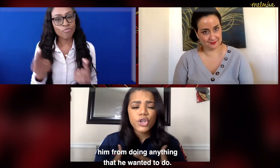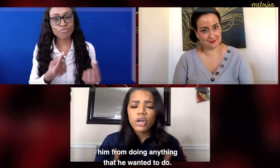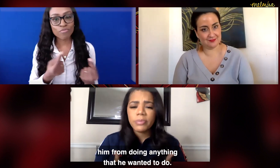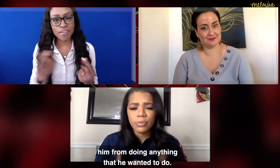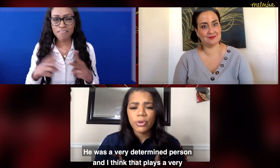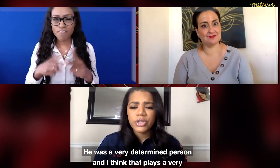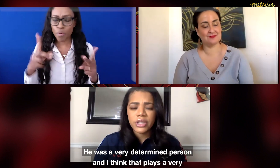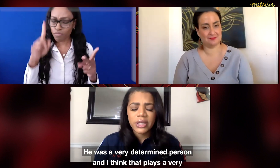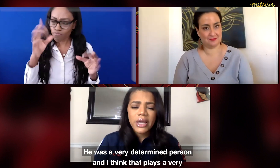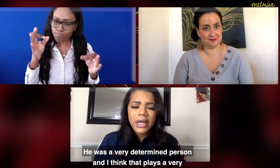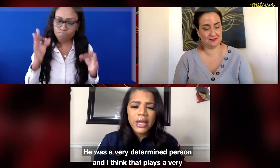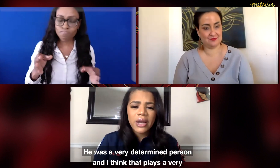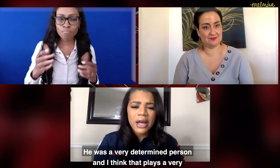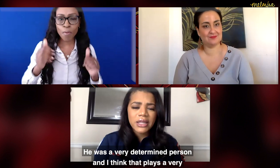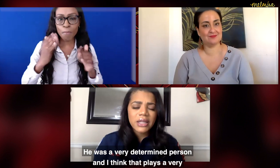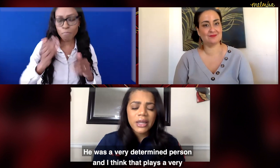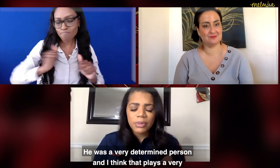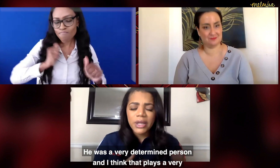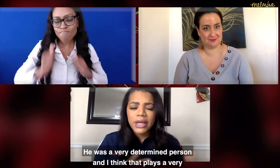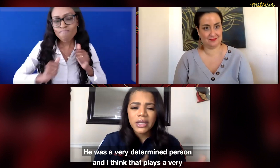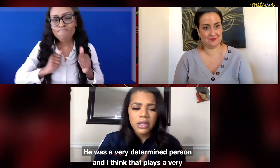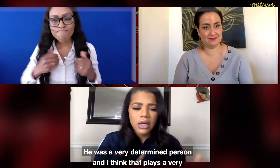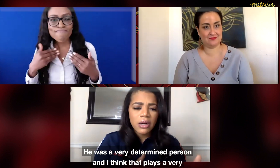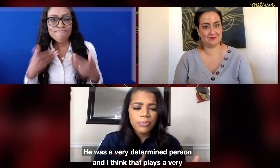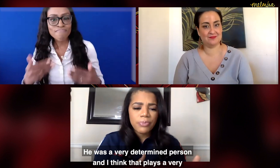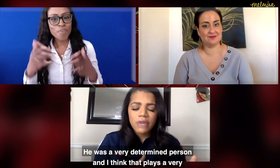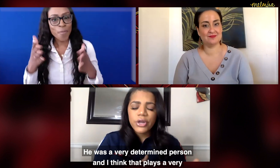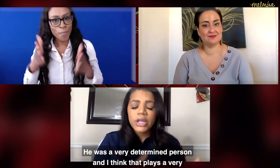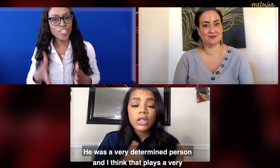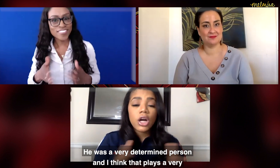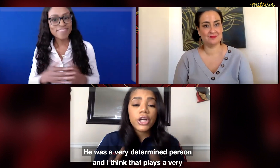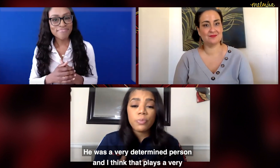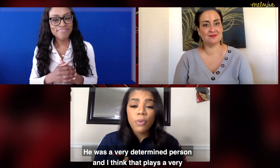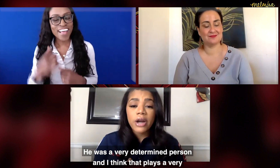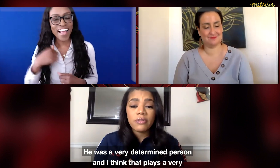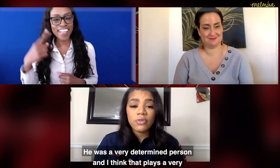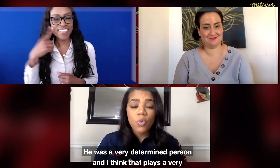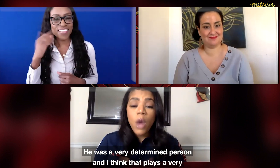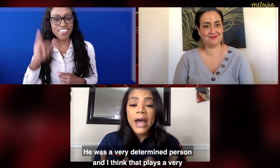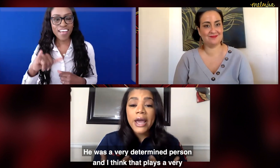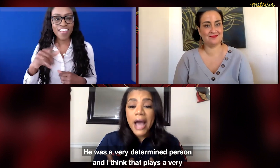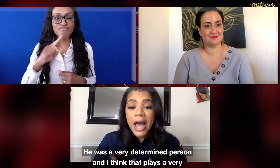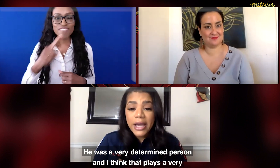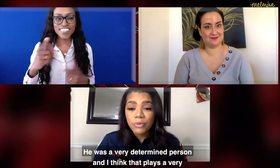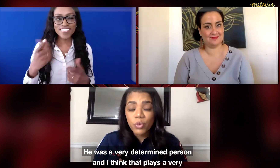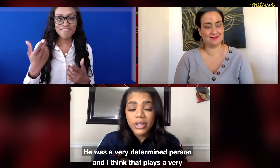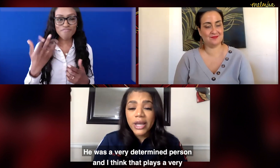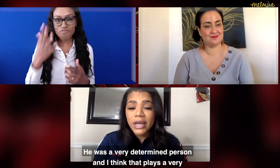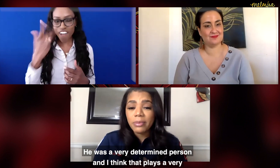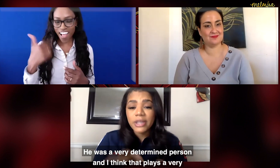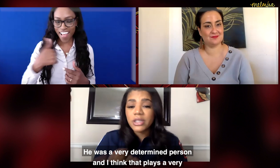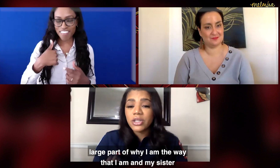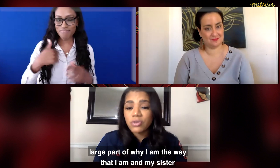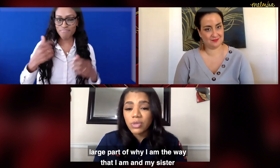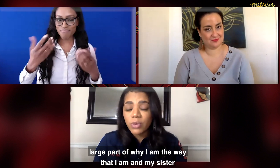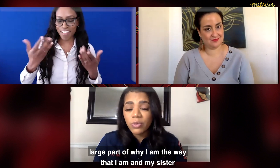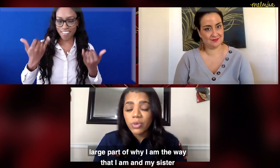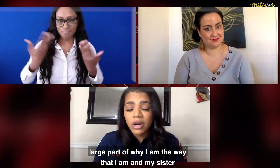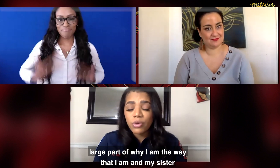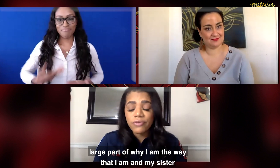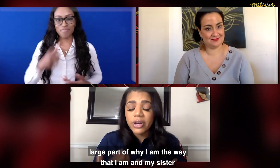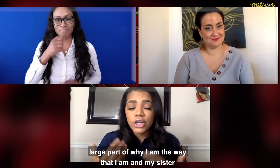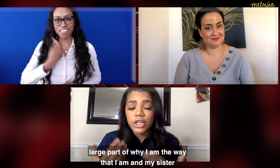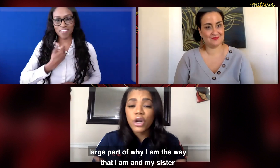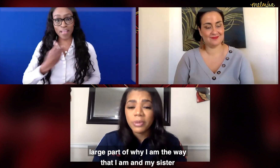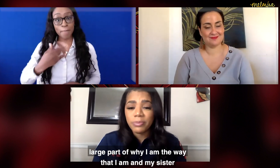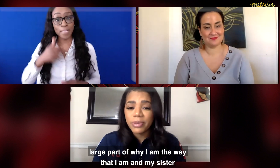very determined person. And I think that plays a very large part of why I am the way that I am, and my sister is the way that we are.